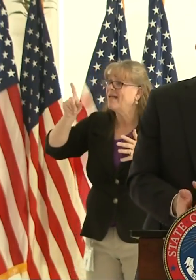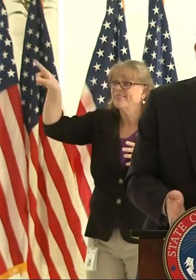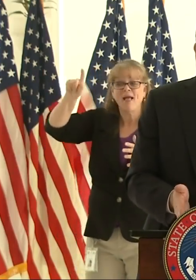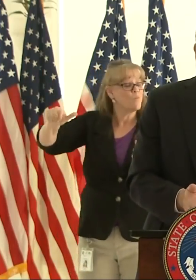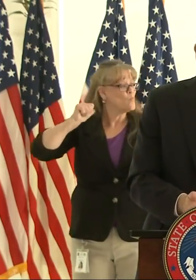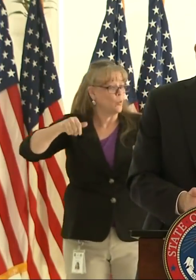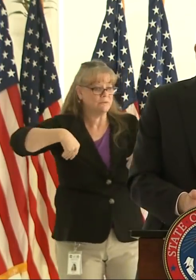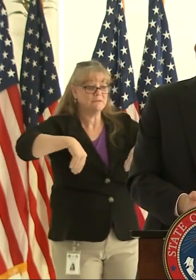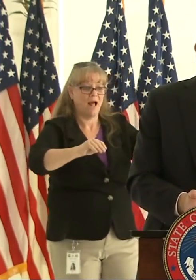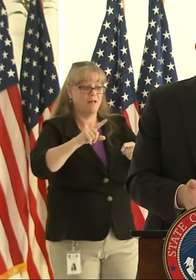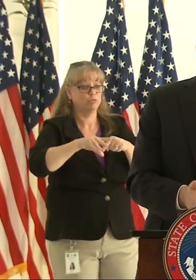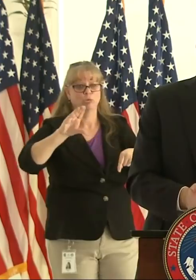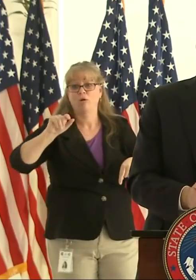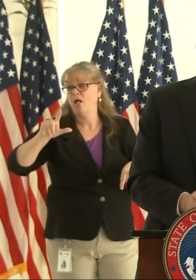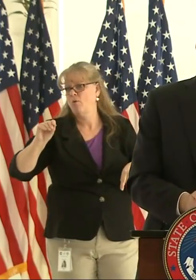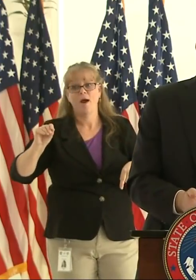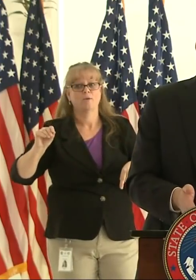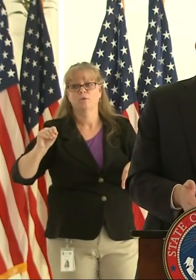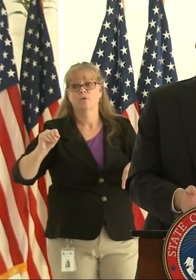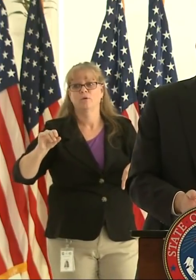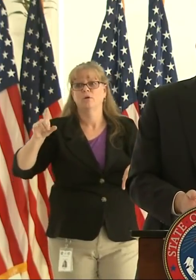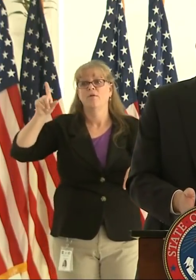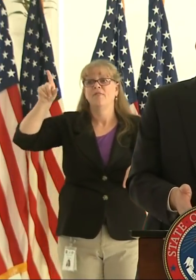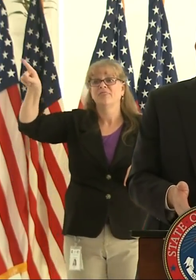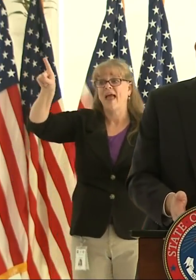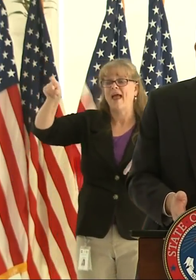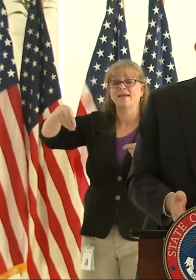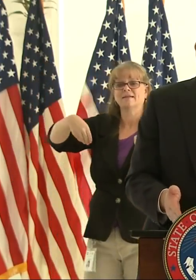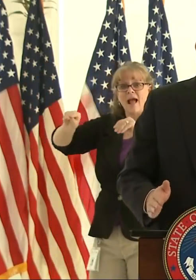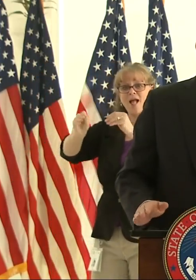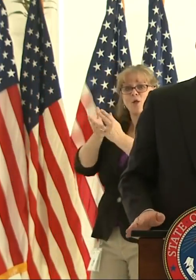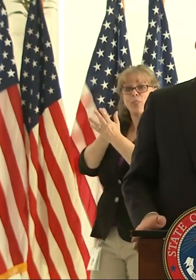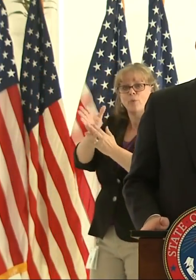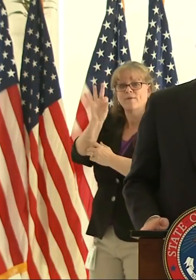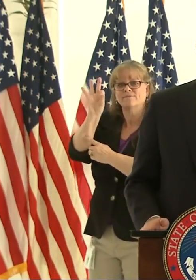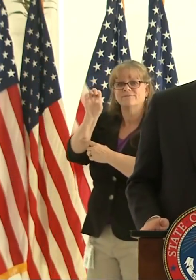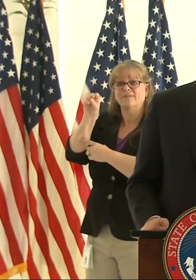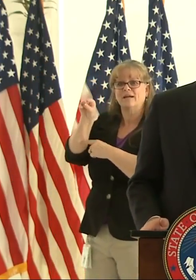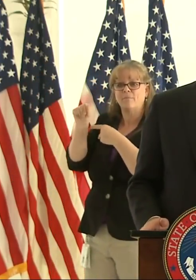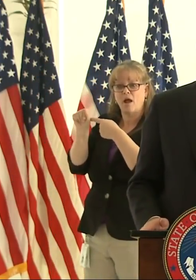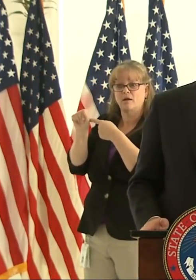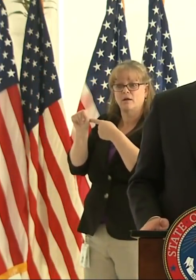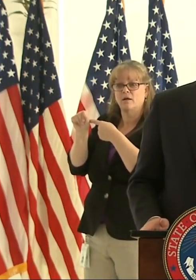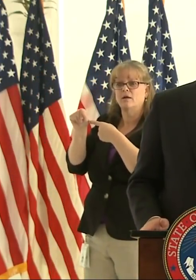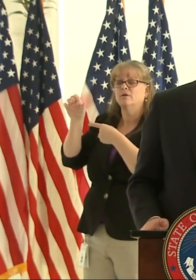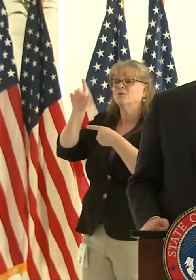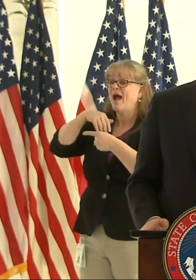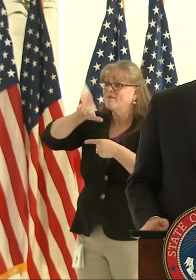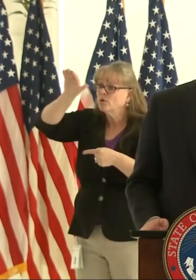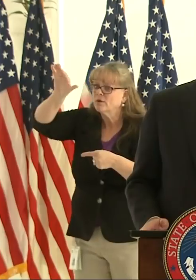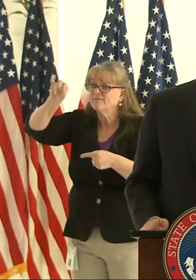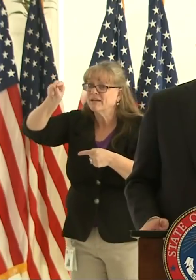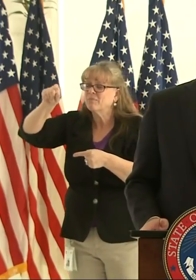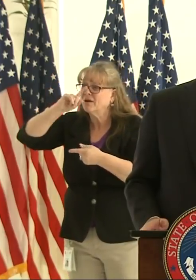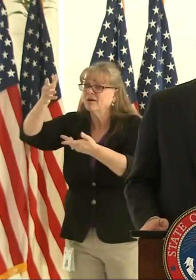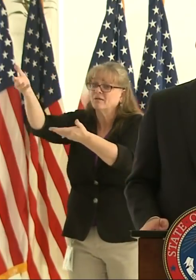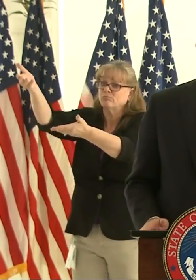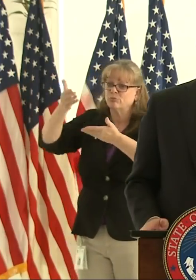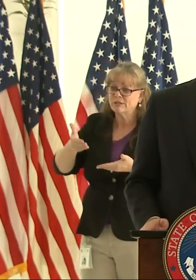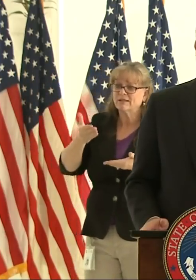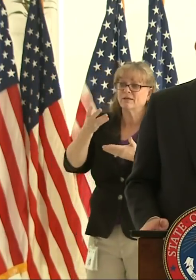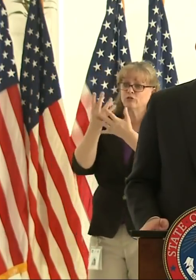tests because we have a very good use for those to screen workers at senior facilities. We also have the National Guard supporting screening at senior